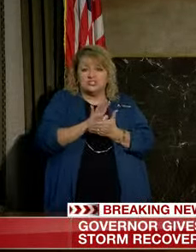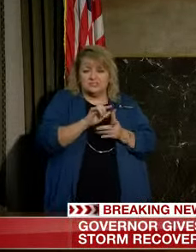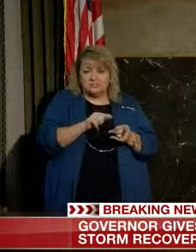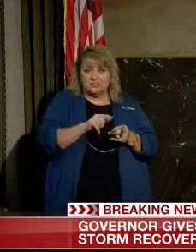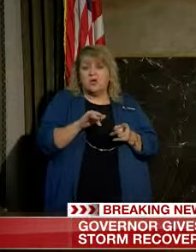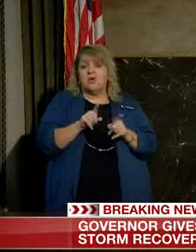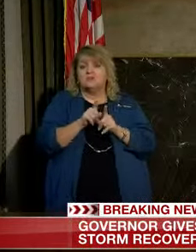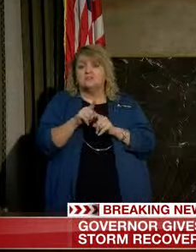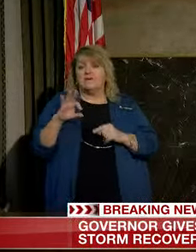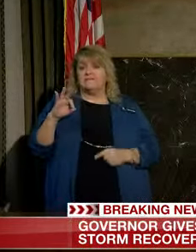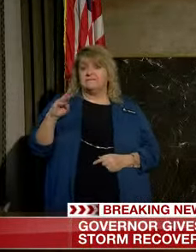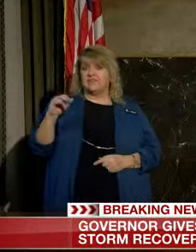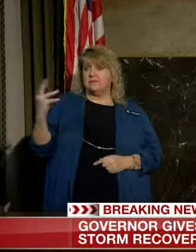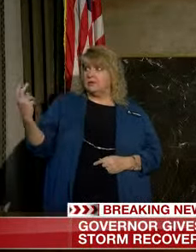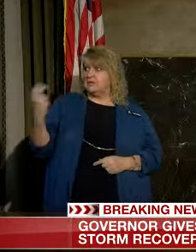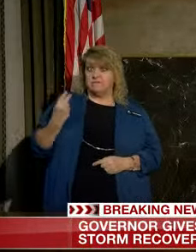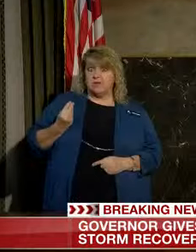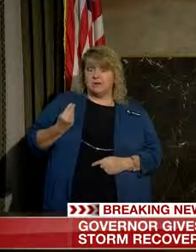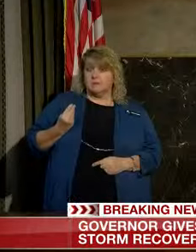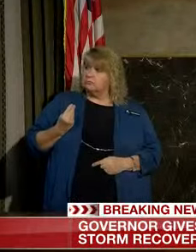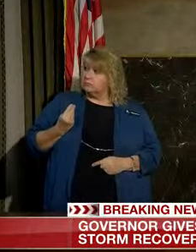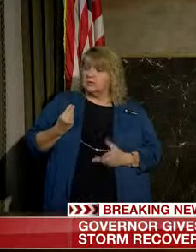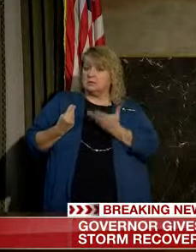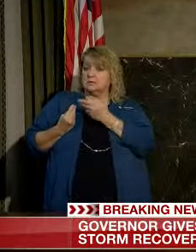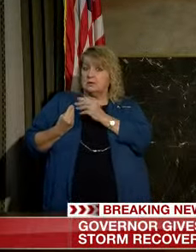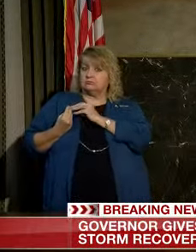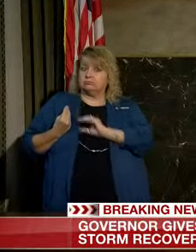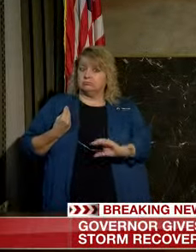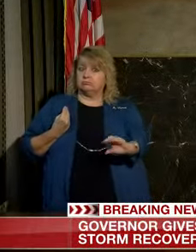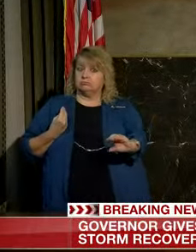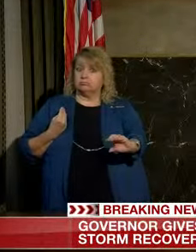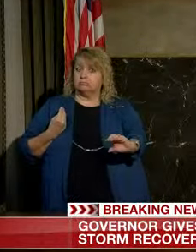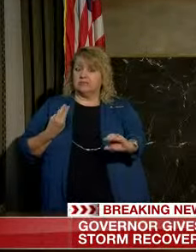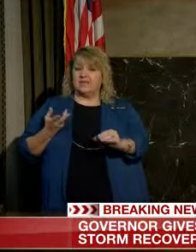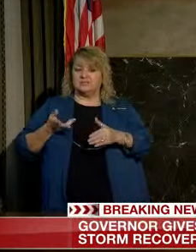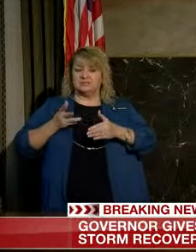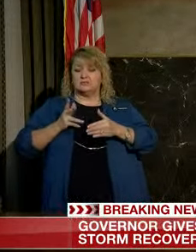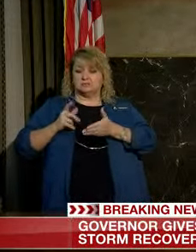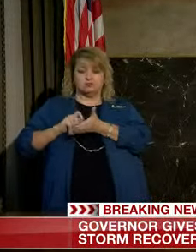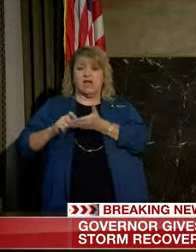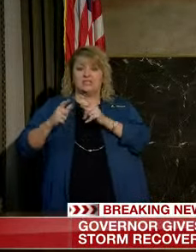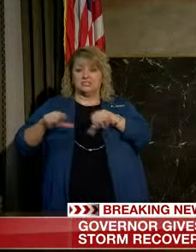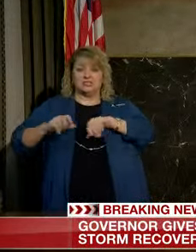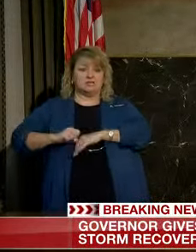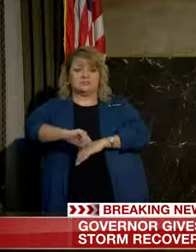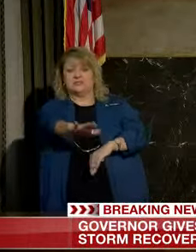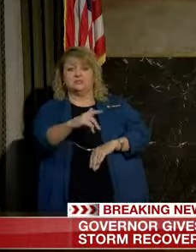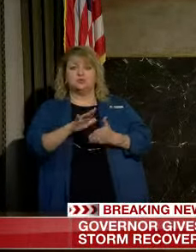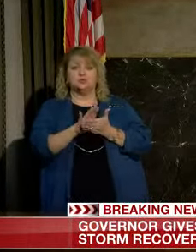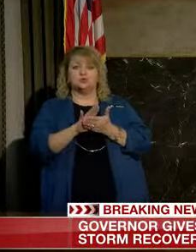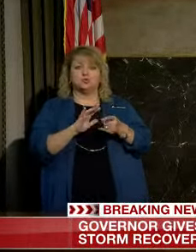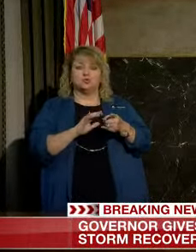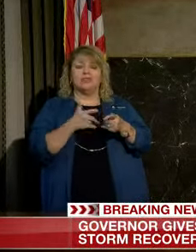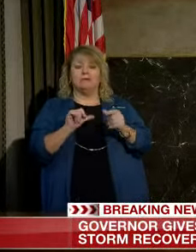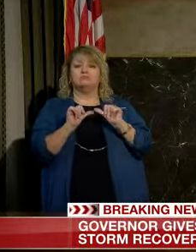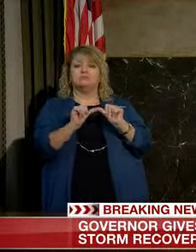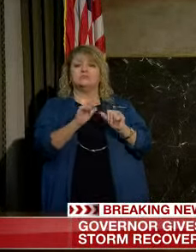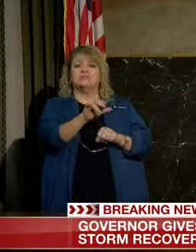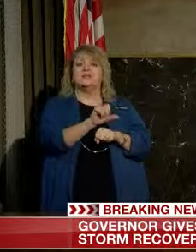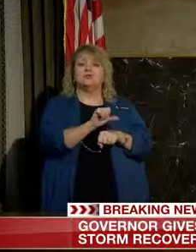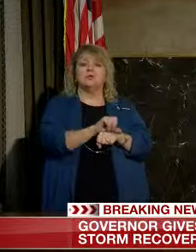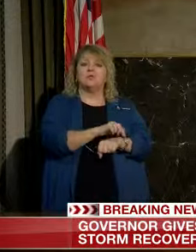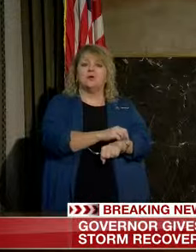soon as FEMA obligates money, a certain percentage of that gets cut in a check to the school district right away so that they can continue their